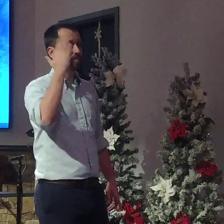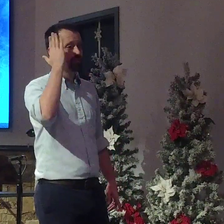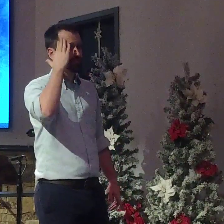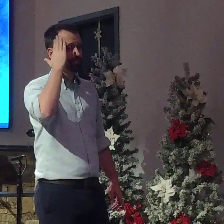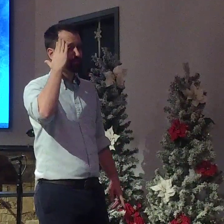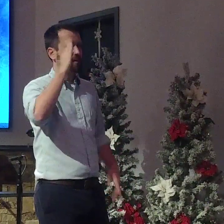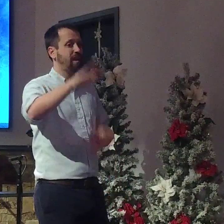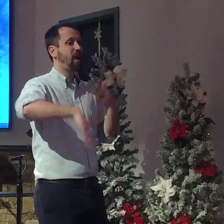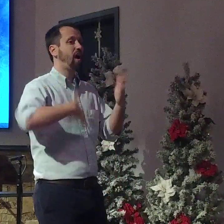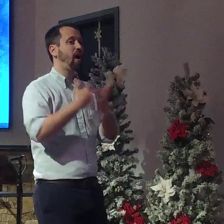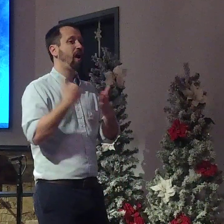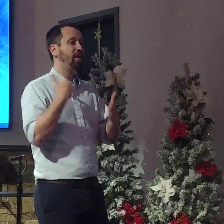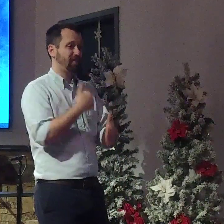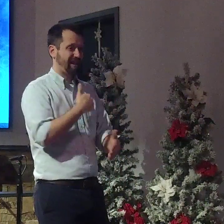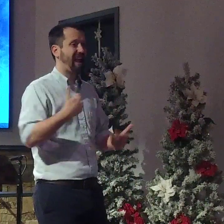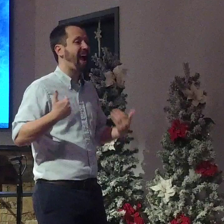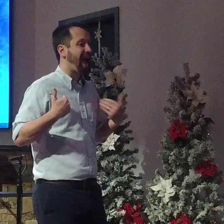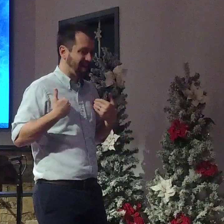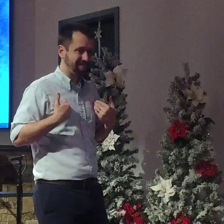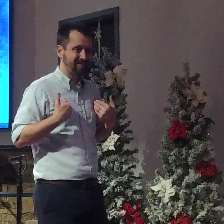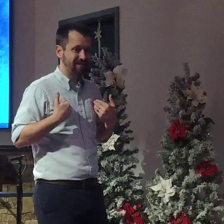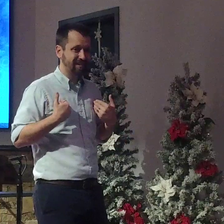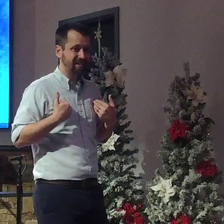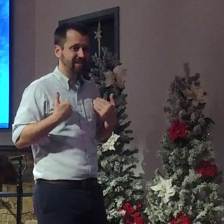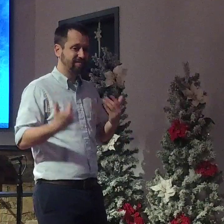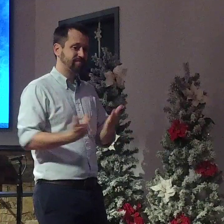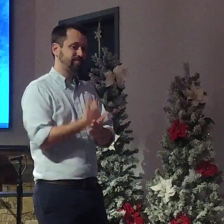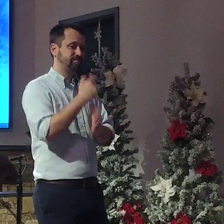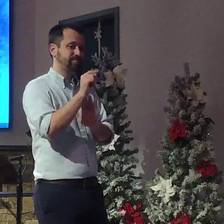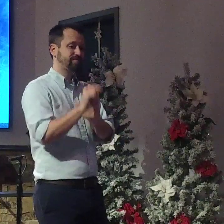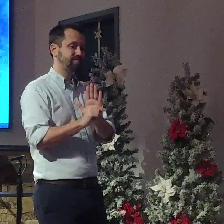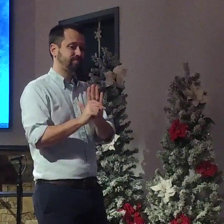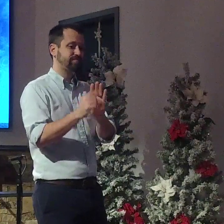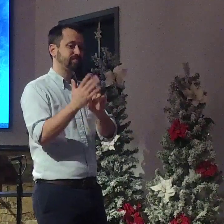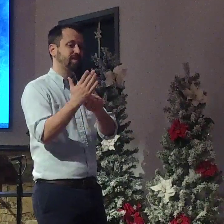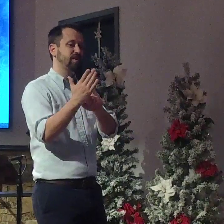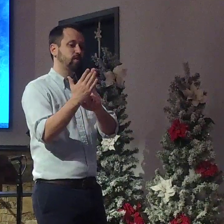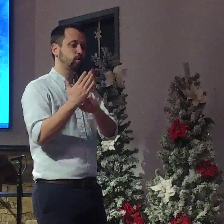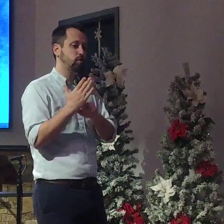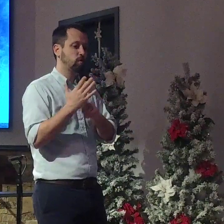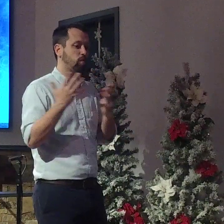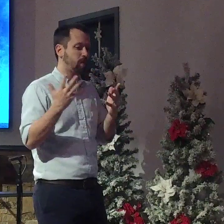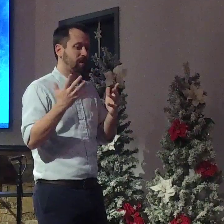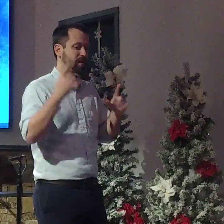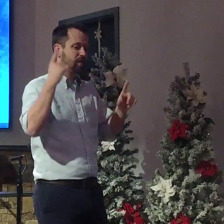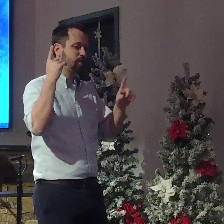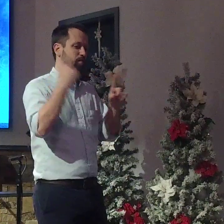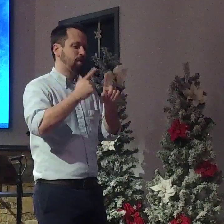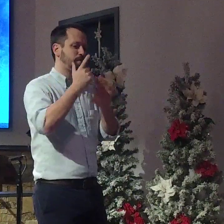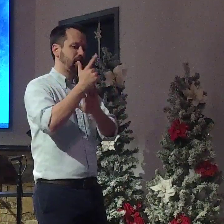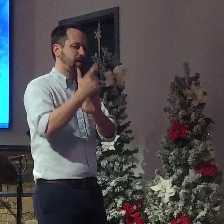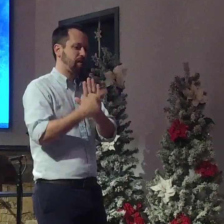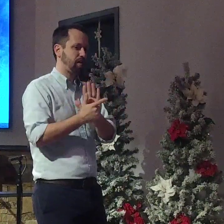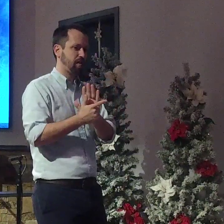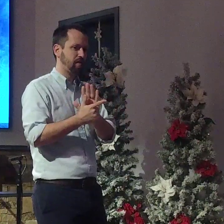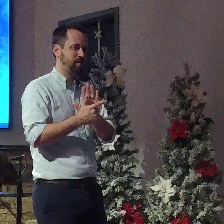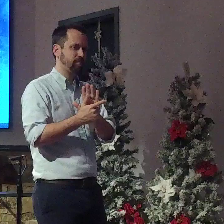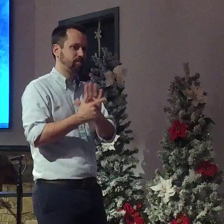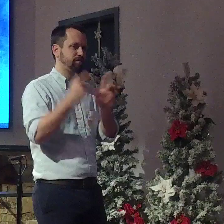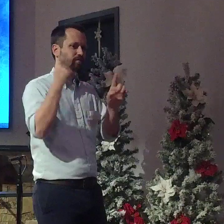when they finally end up in the cross and tomb scene, they're asked these very penetrating questions, such